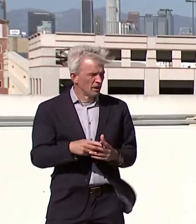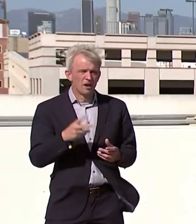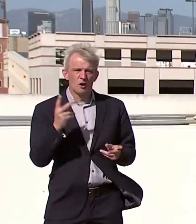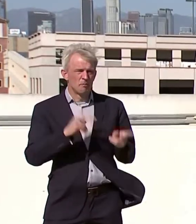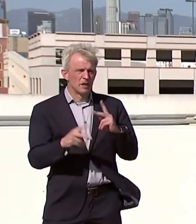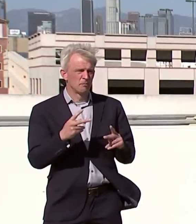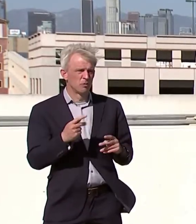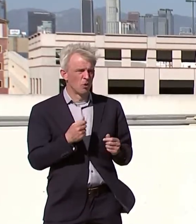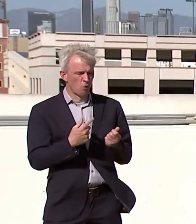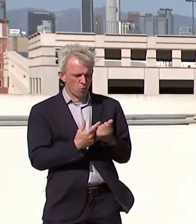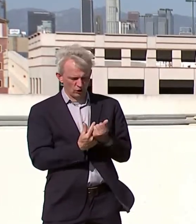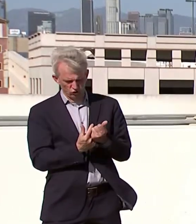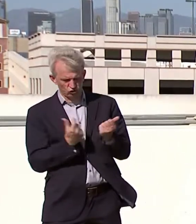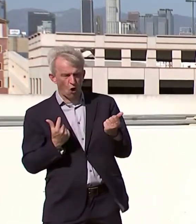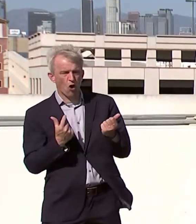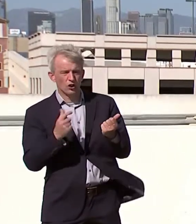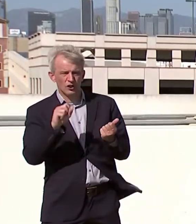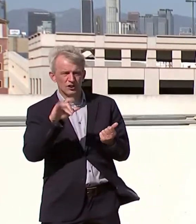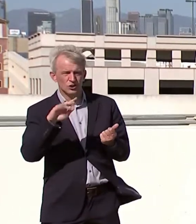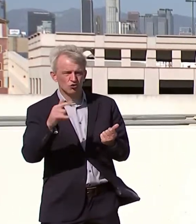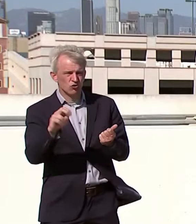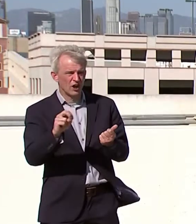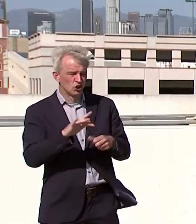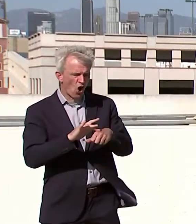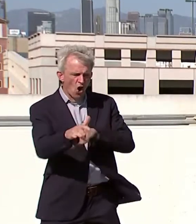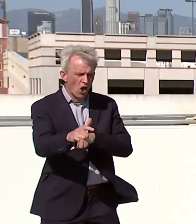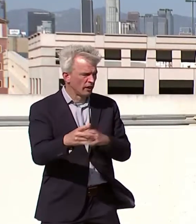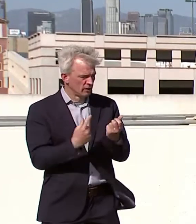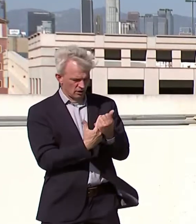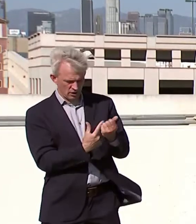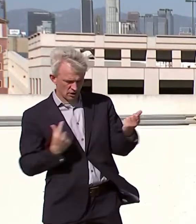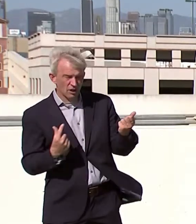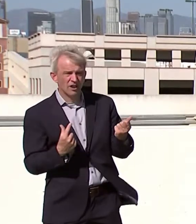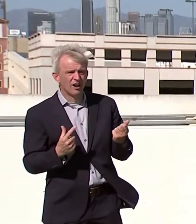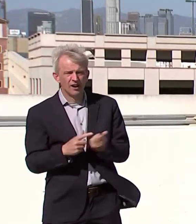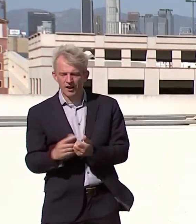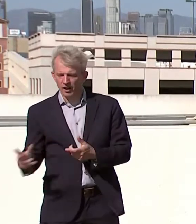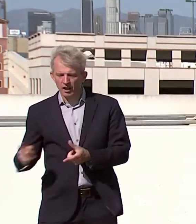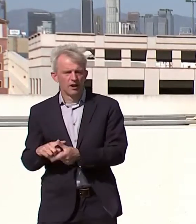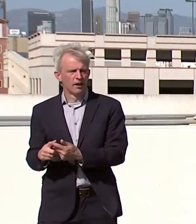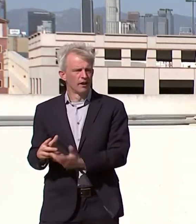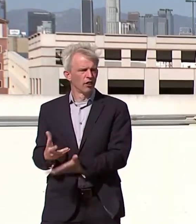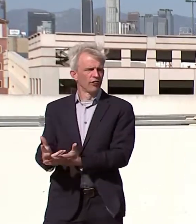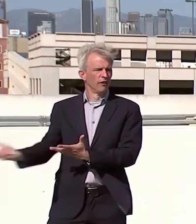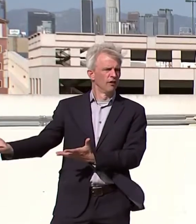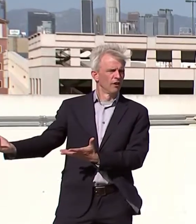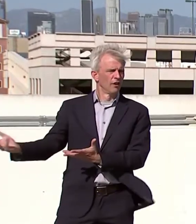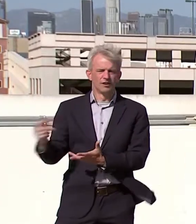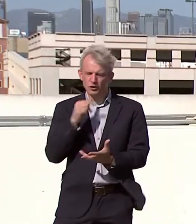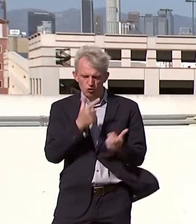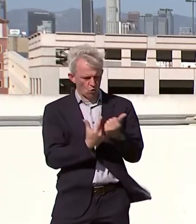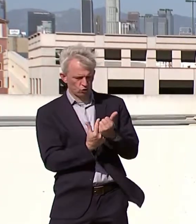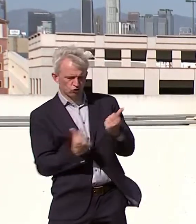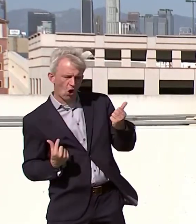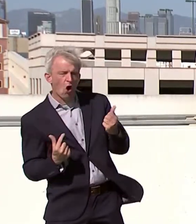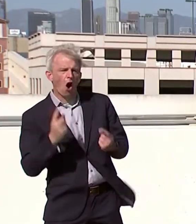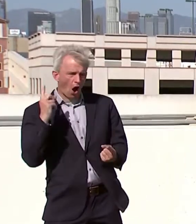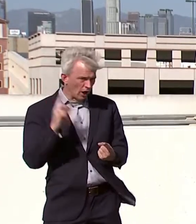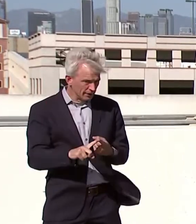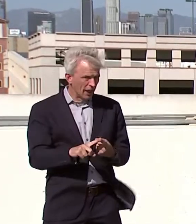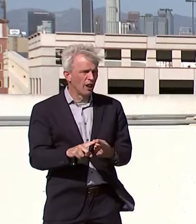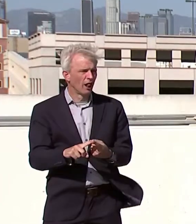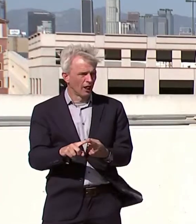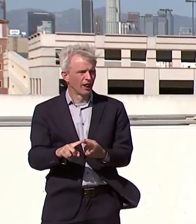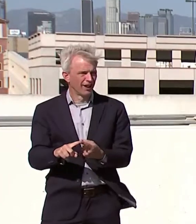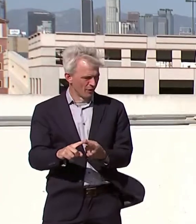early. We now know don't draw syringes until you know you have people in line that have already been registered. So I would really encourage people not